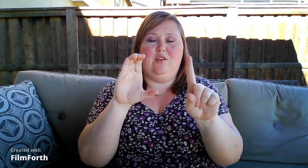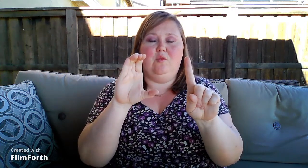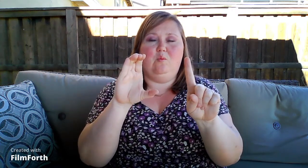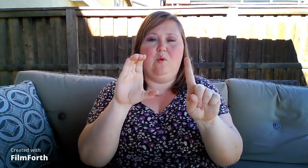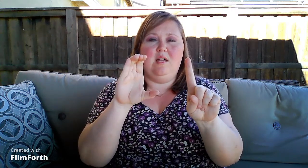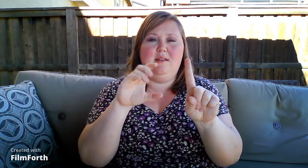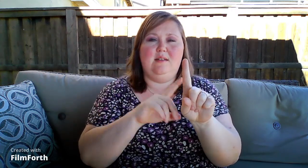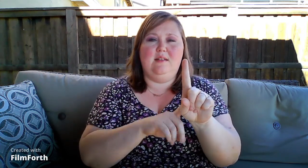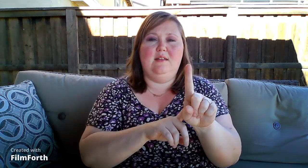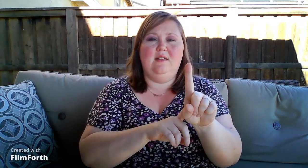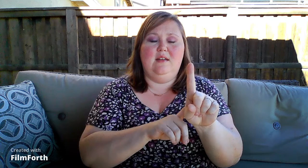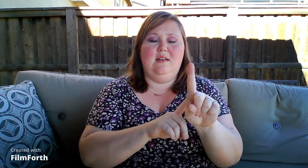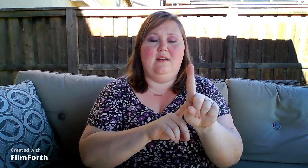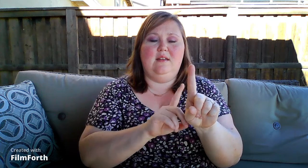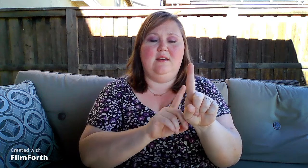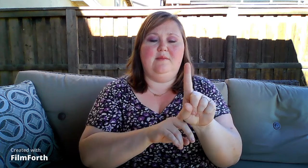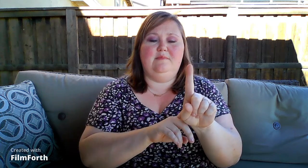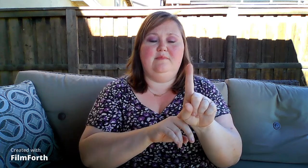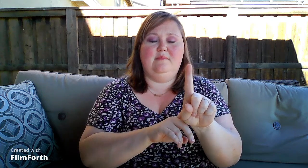your one hand.